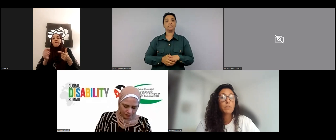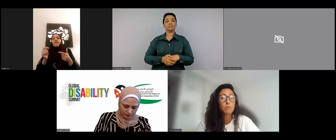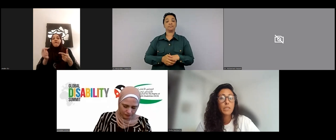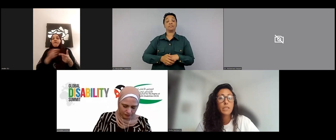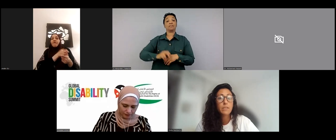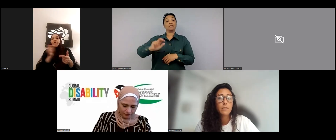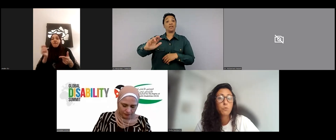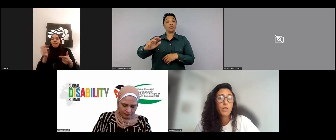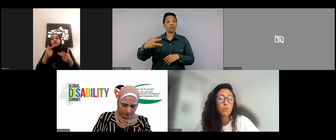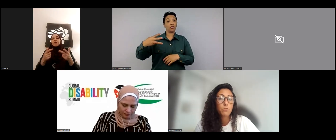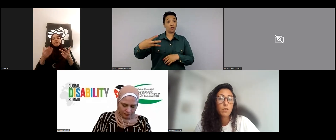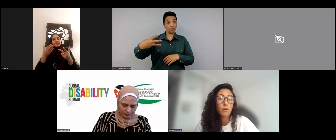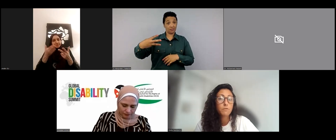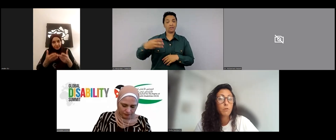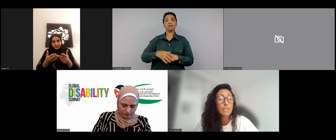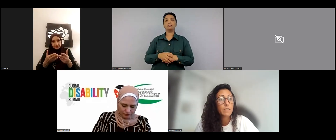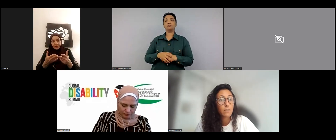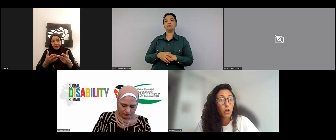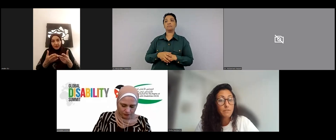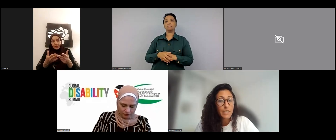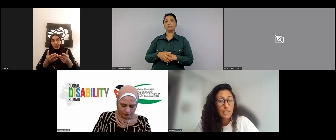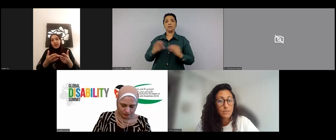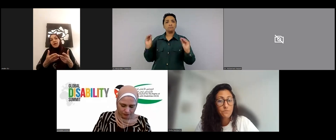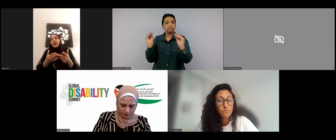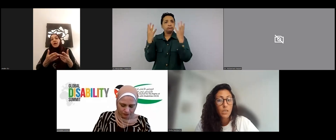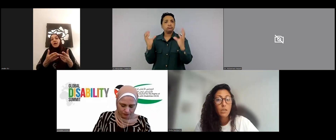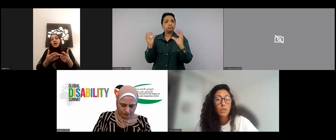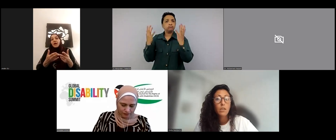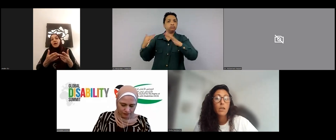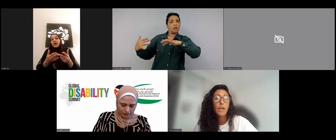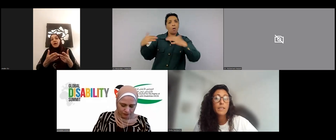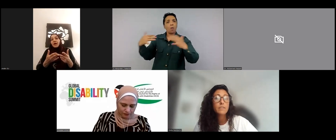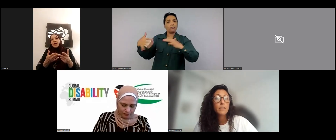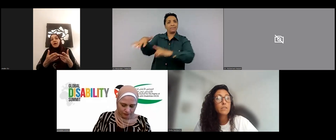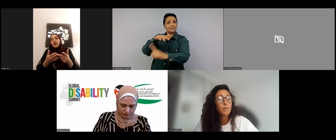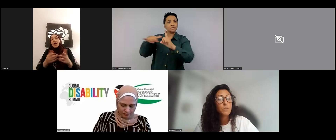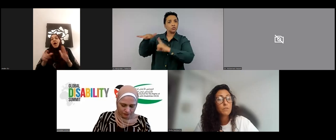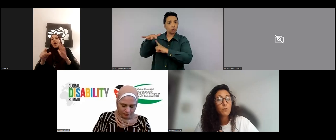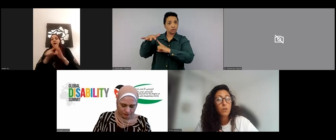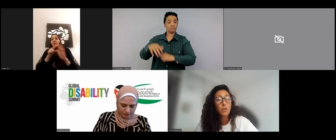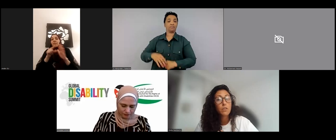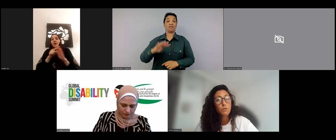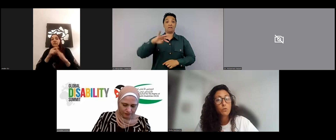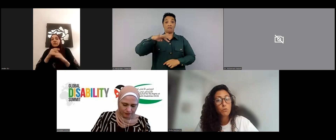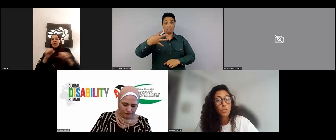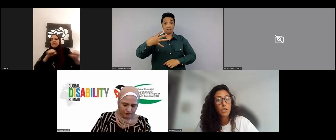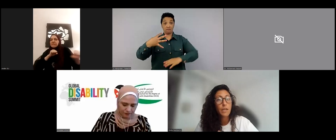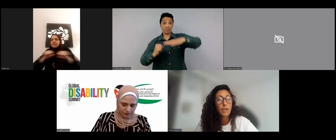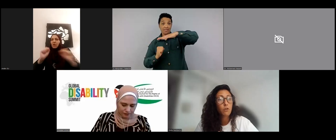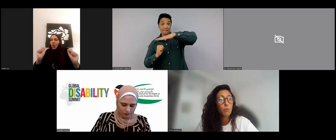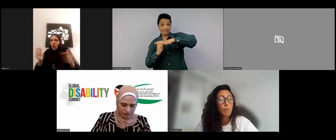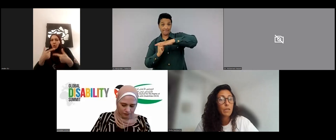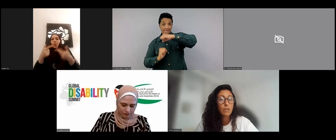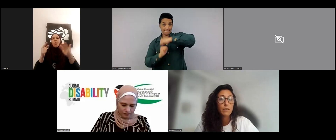number 3, situations of crisis and conflict; and number 4, social